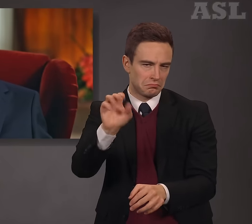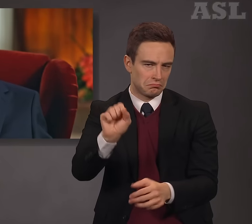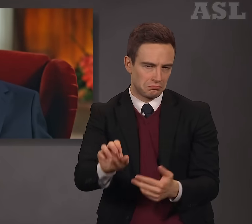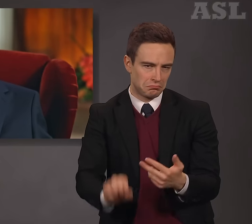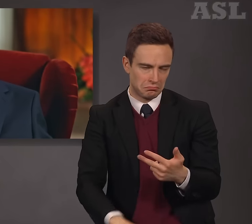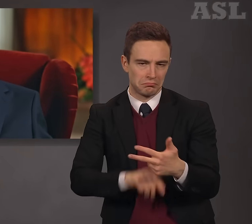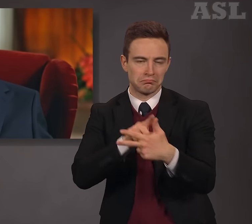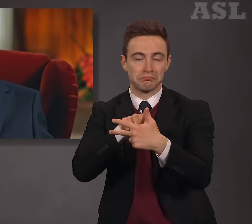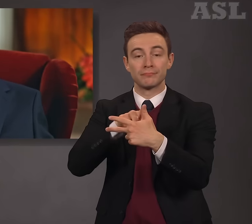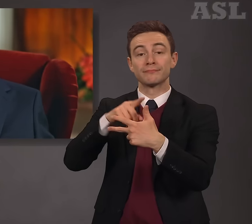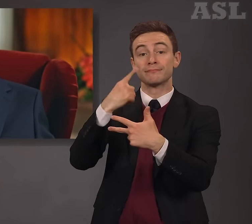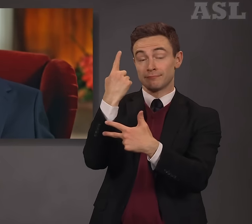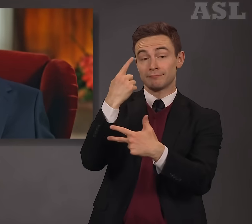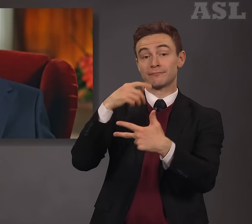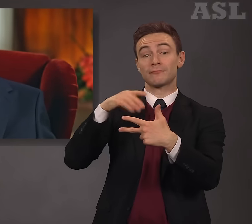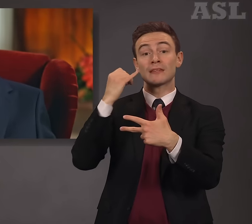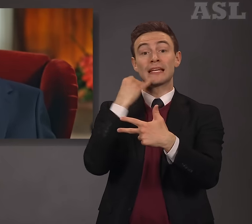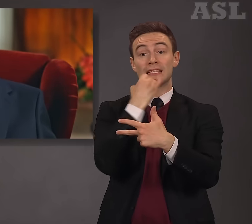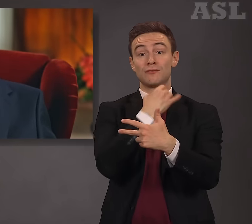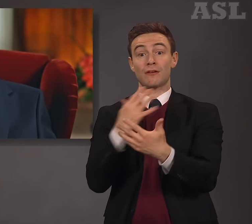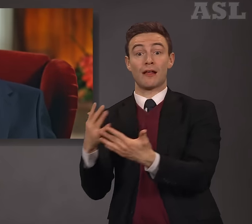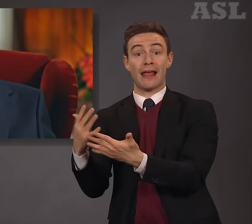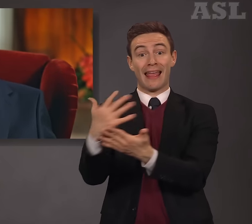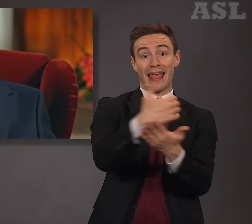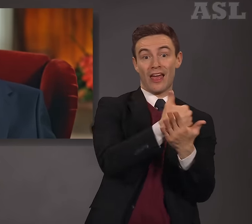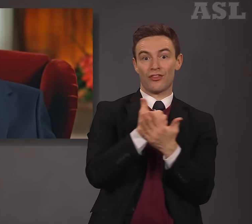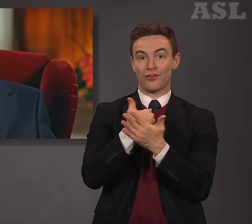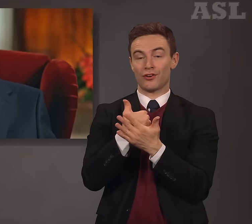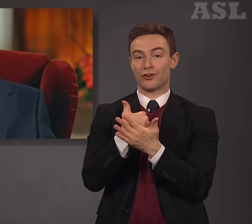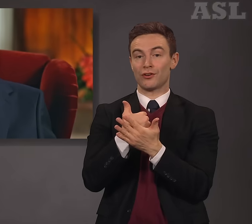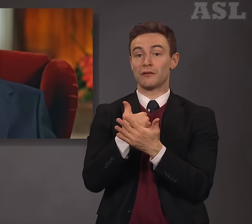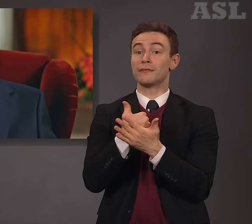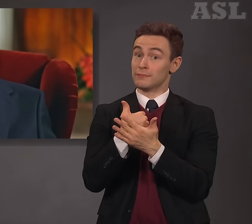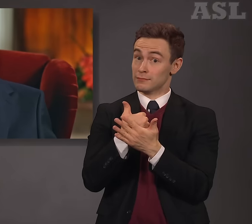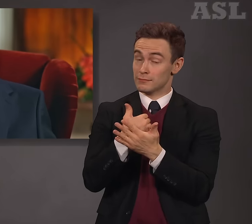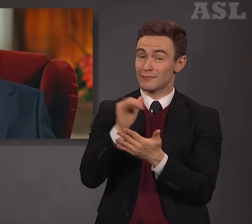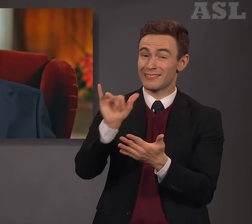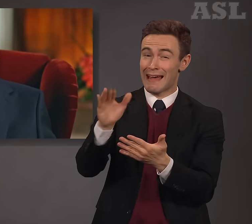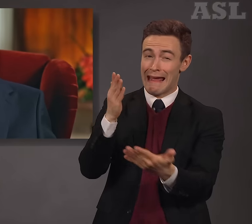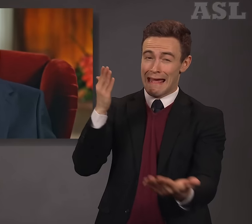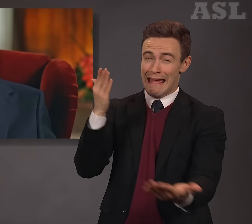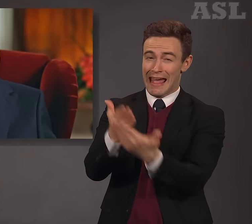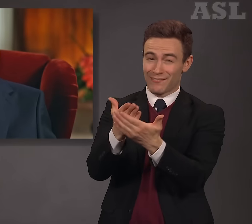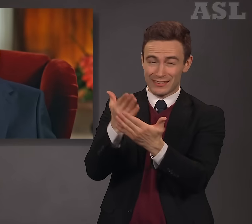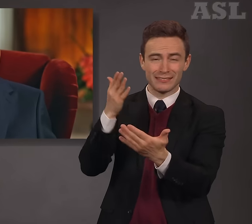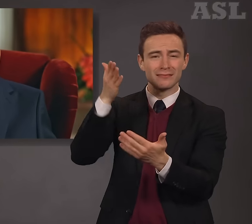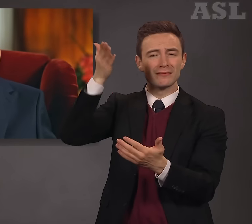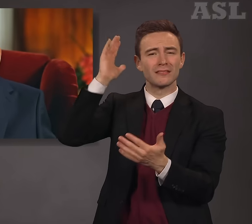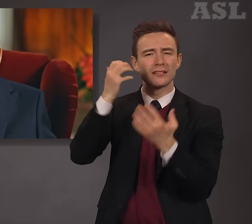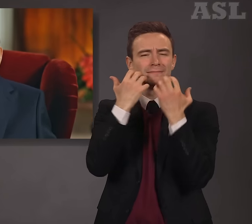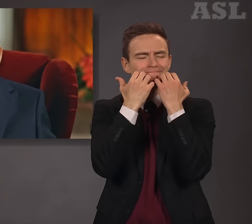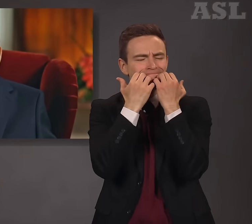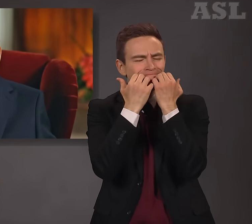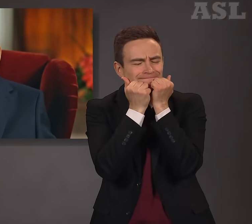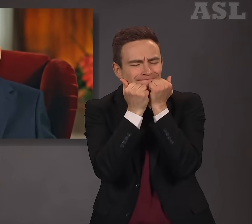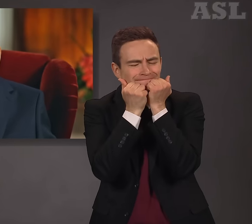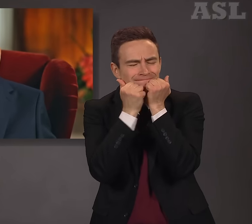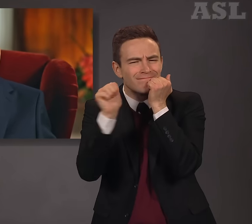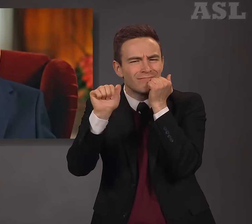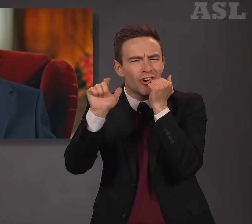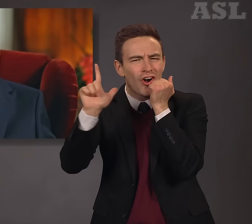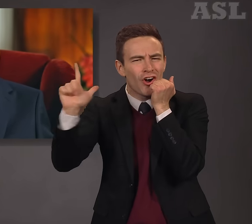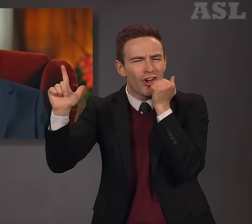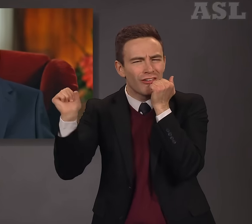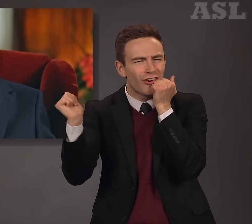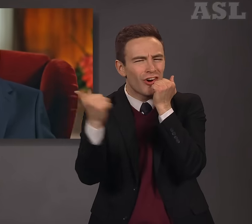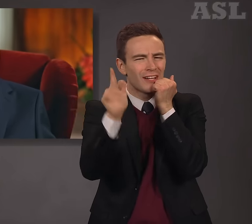One, the gathering of Israel is evidence that God loves all of his children